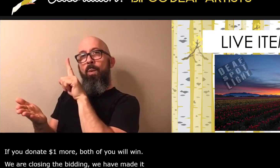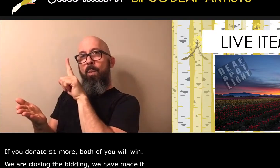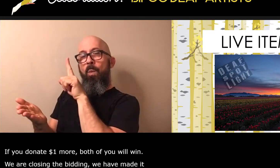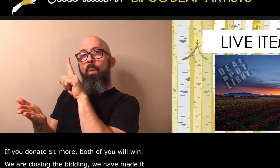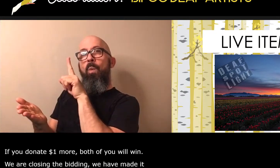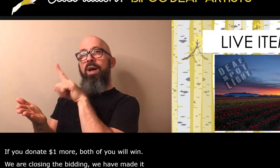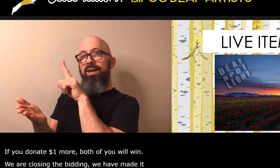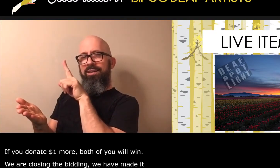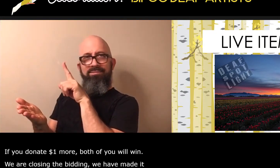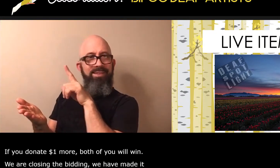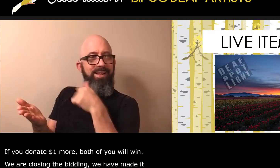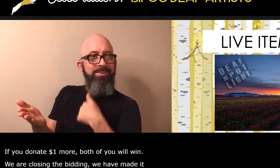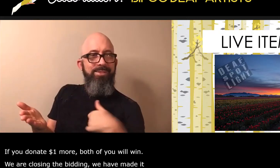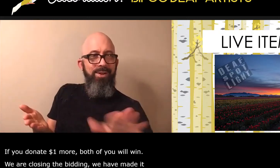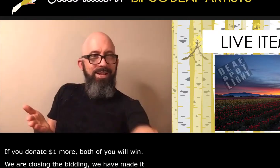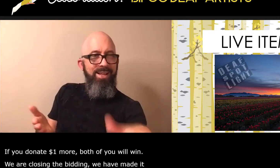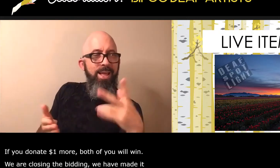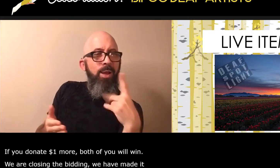Both,